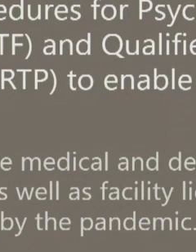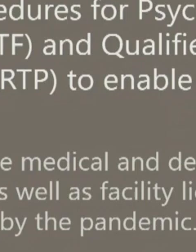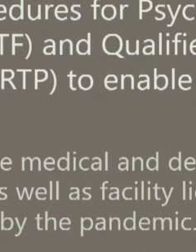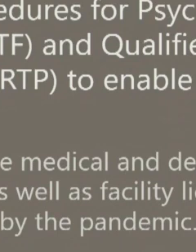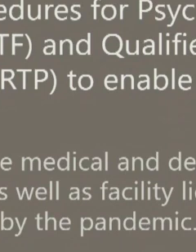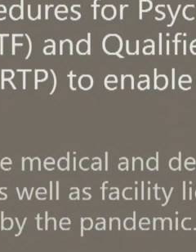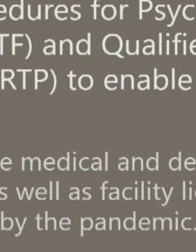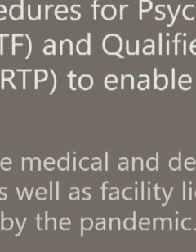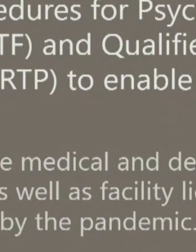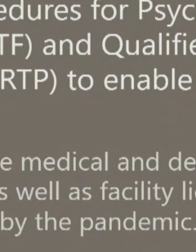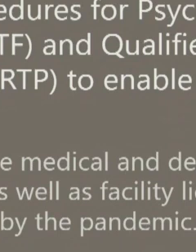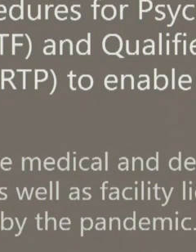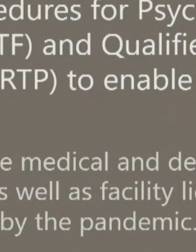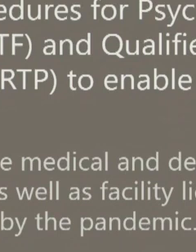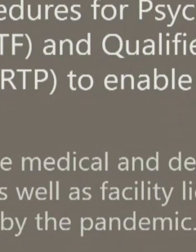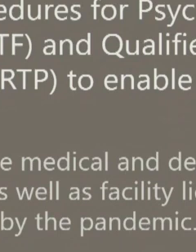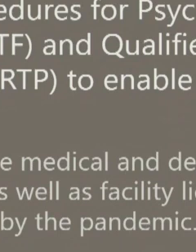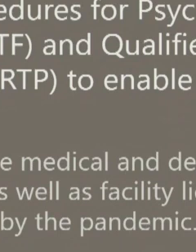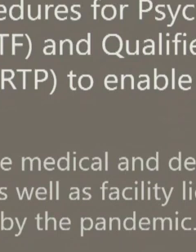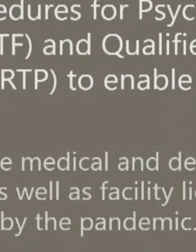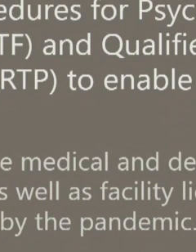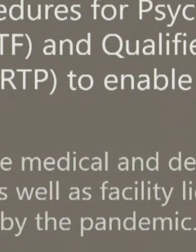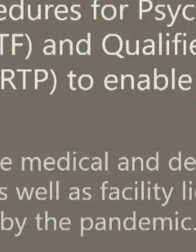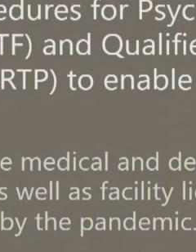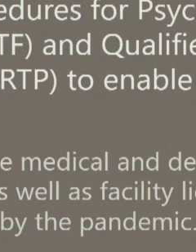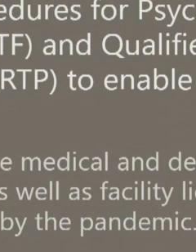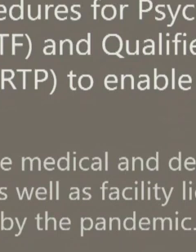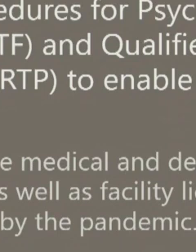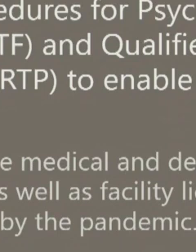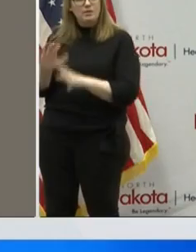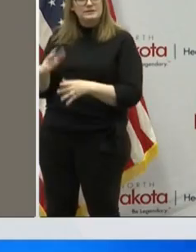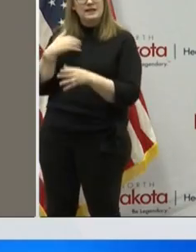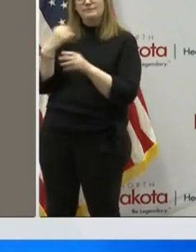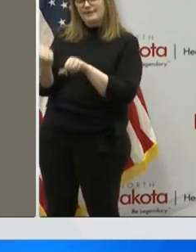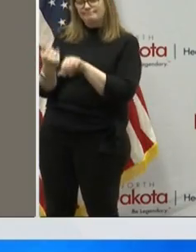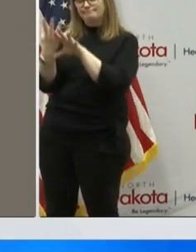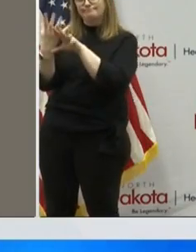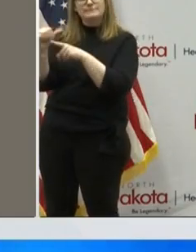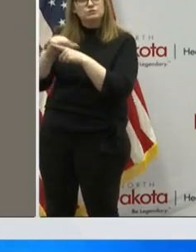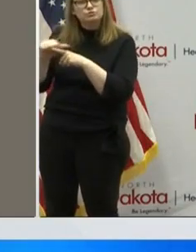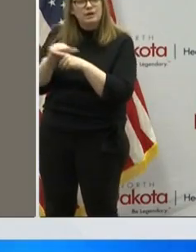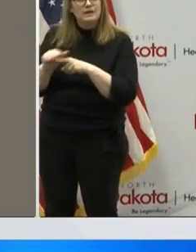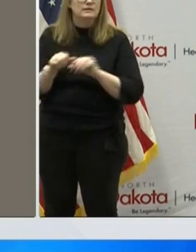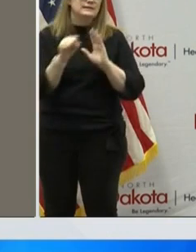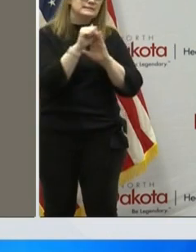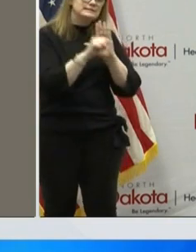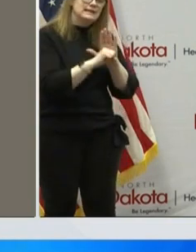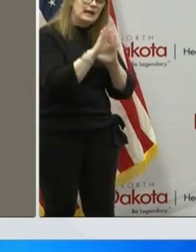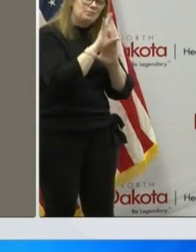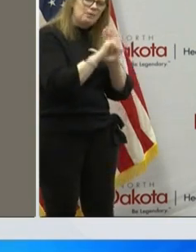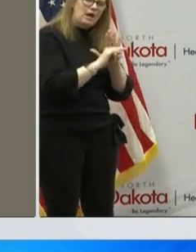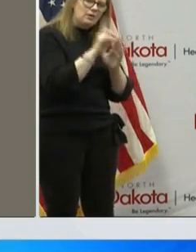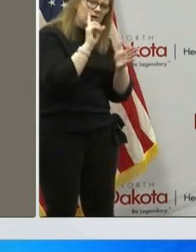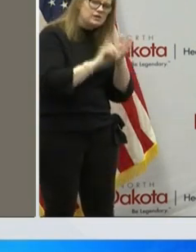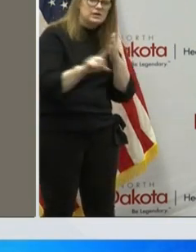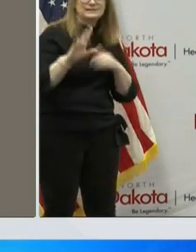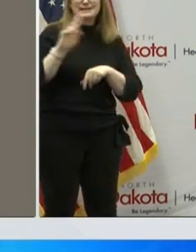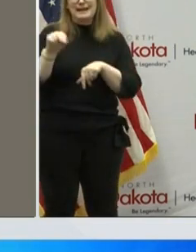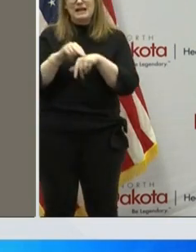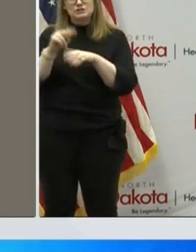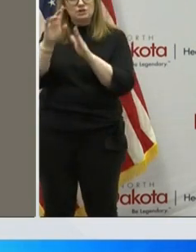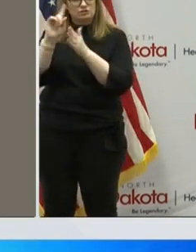for employees to utilize online training versus in-person requirements, allows us to use state background checks while national checks are